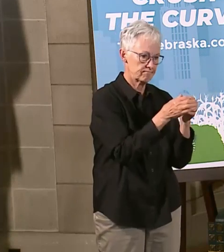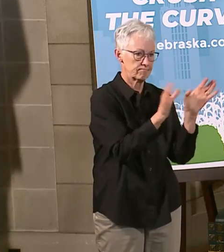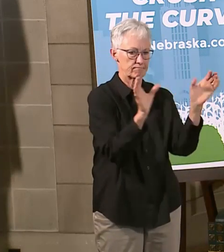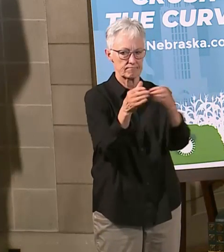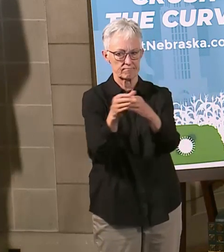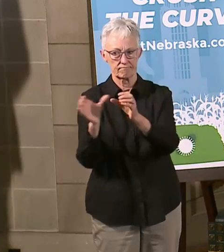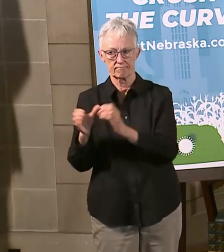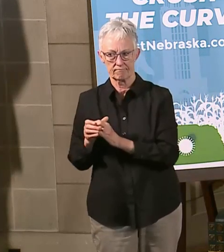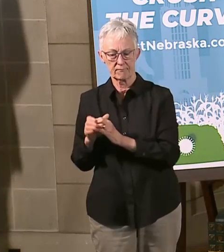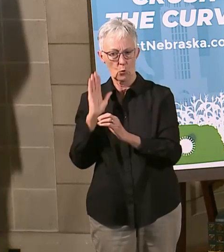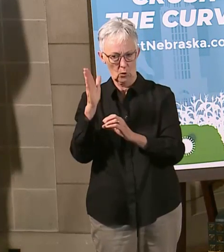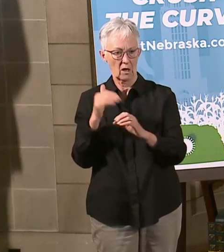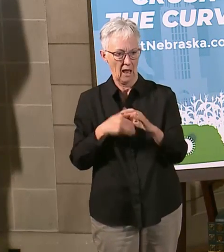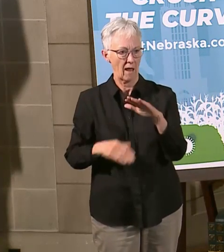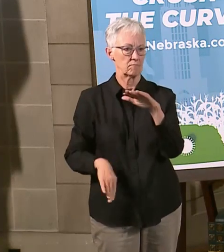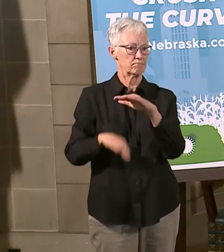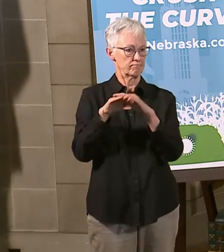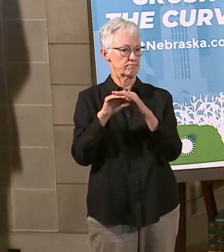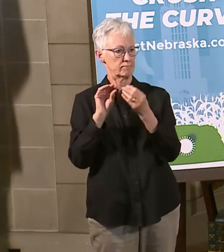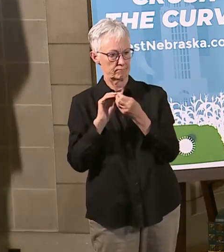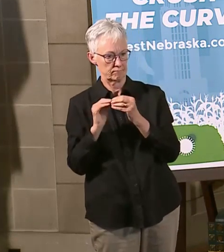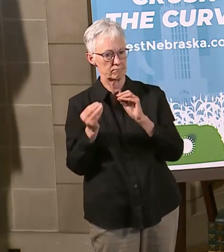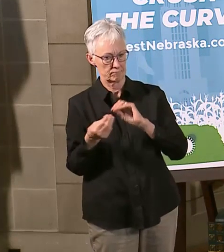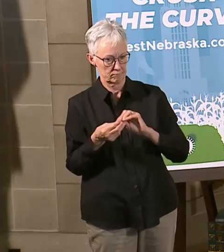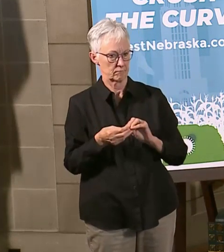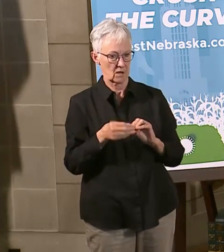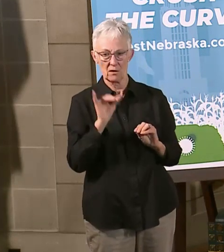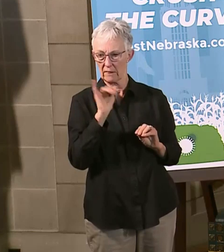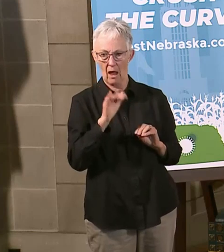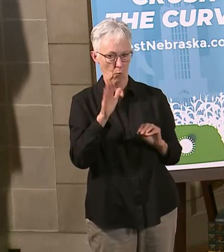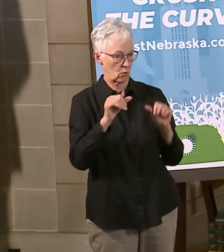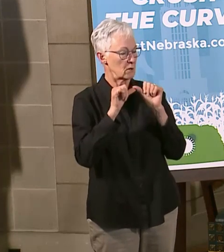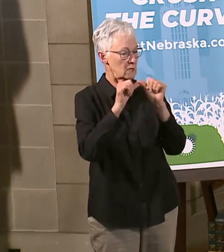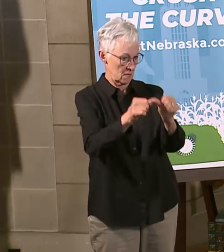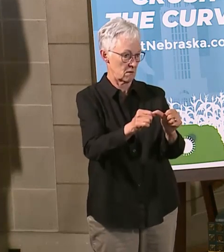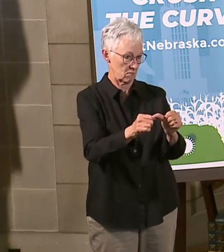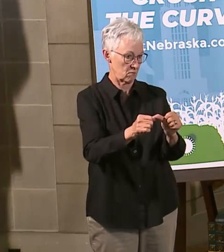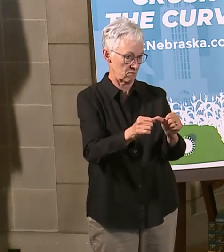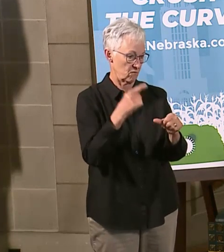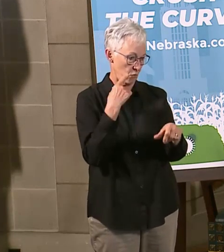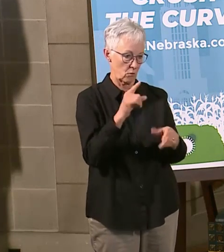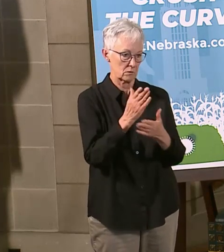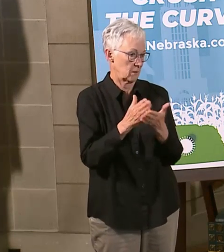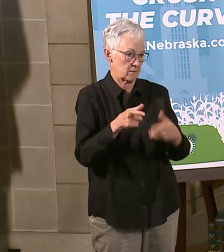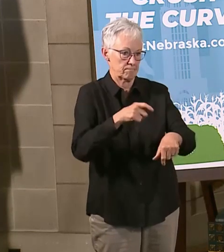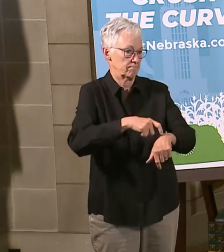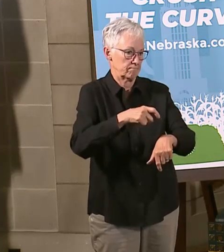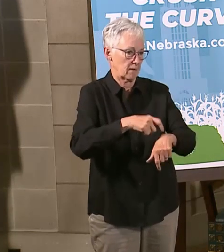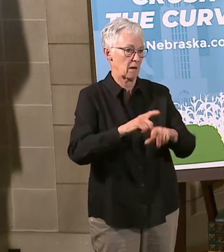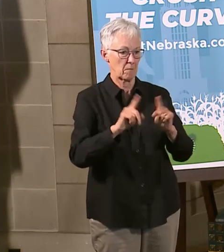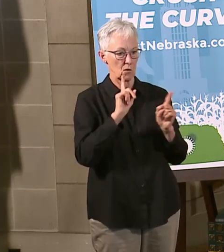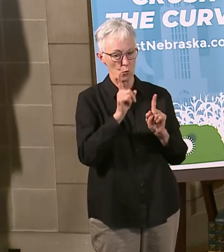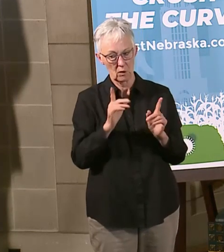all at once. And so, yeah, we're going to be doing social distancing for a while. The real focus is going to be, what are we doing to the healthcare